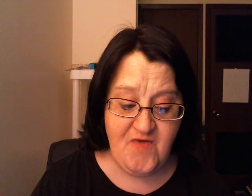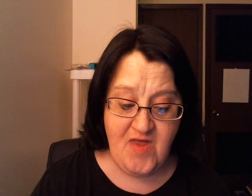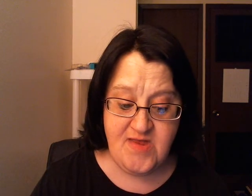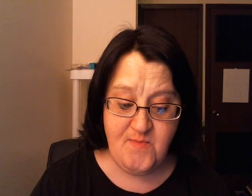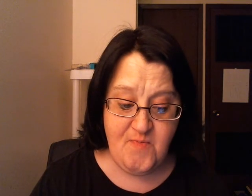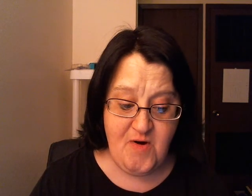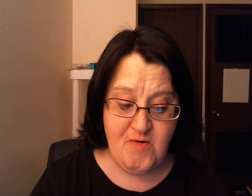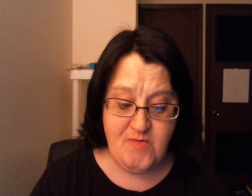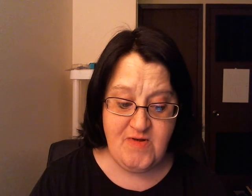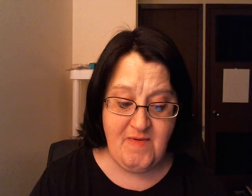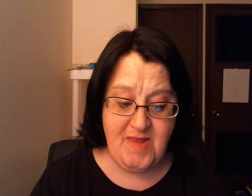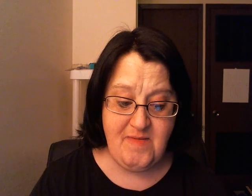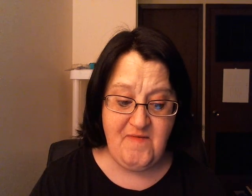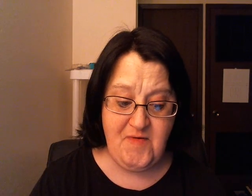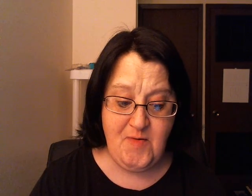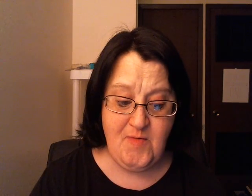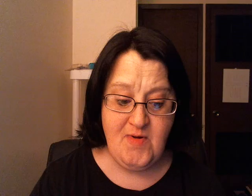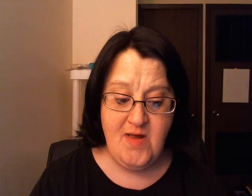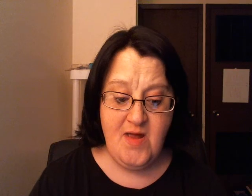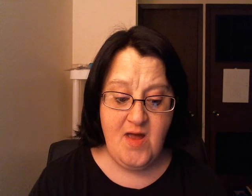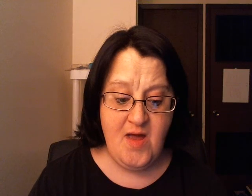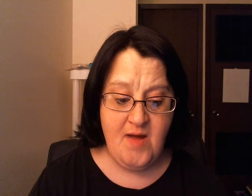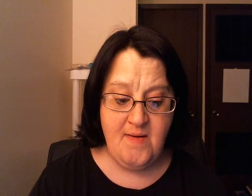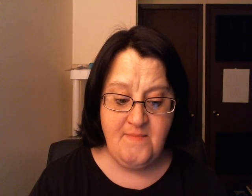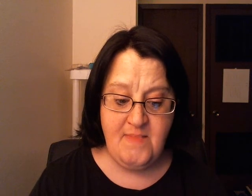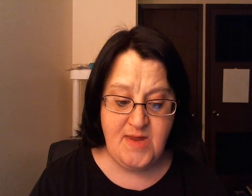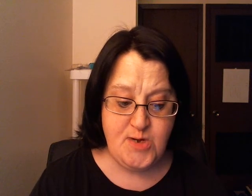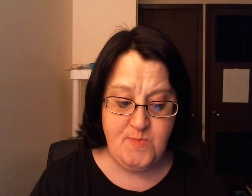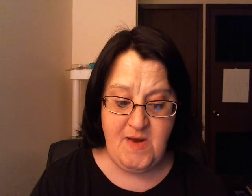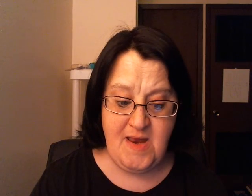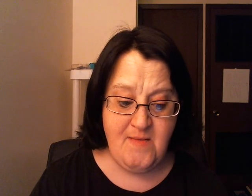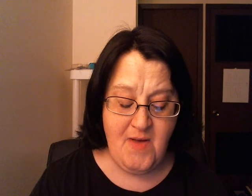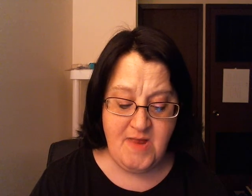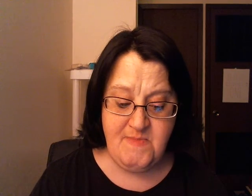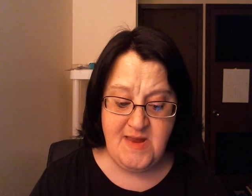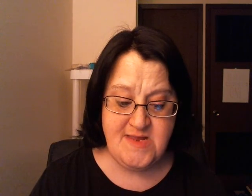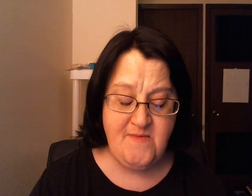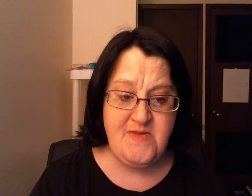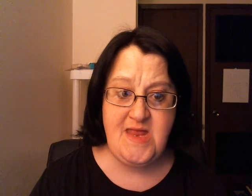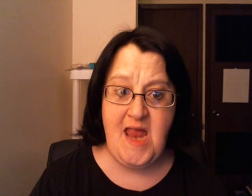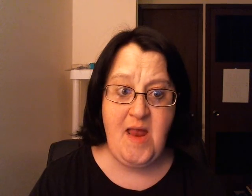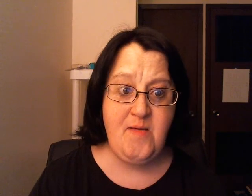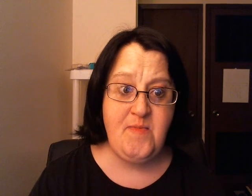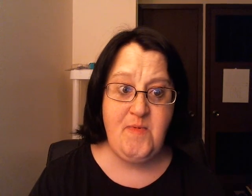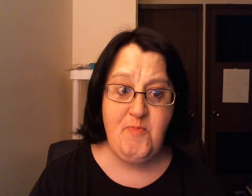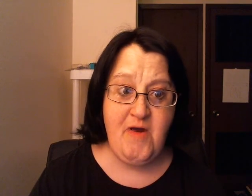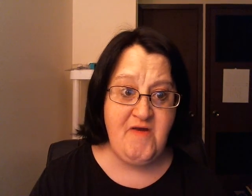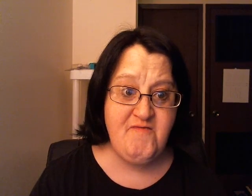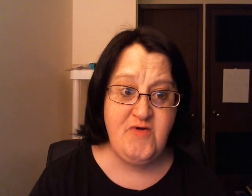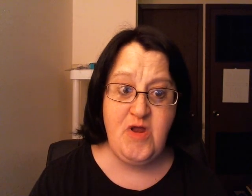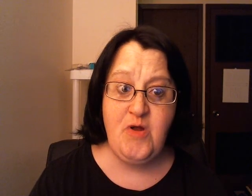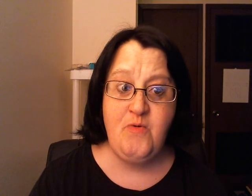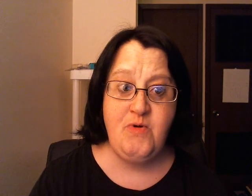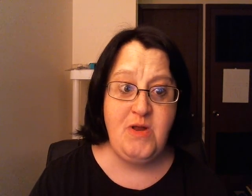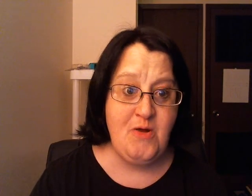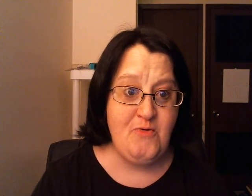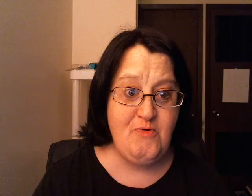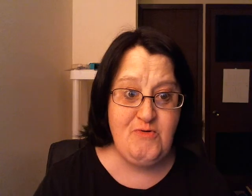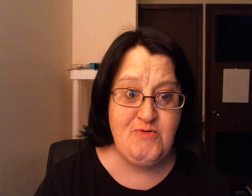thoughts and prayers. I've had some of you, uh, message me and inbox me and stuff and say, Hey, we've been praying for you, you know, heard you're